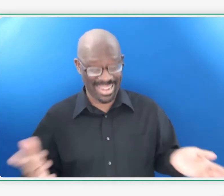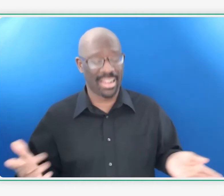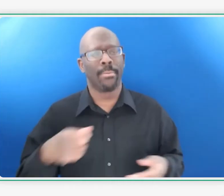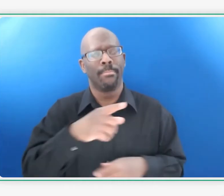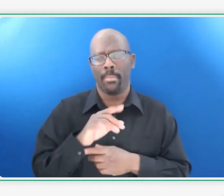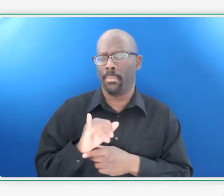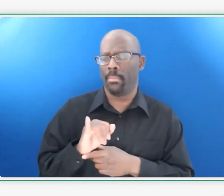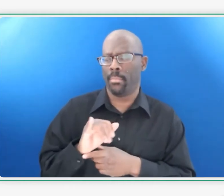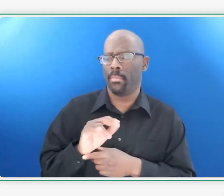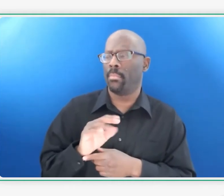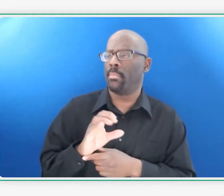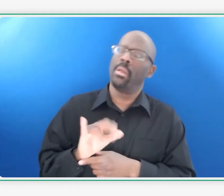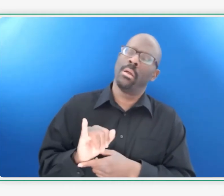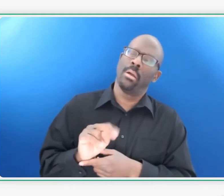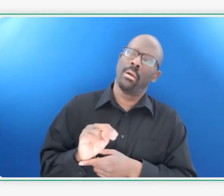financial outlook.